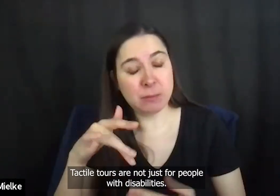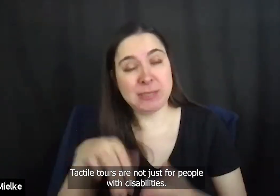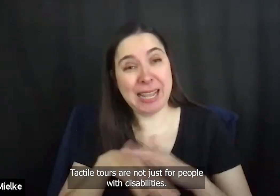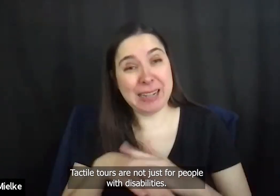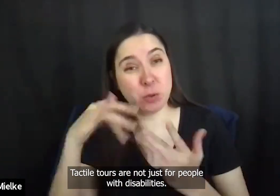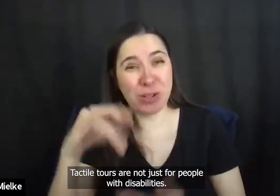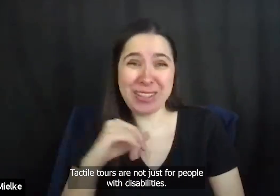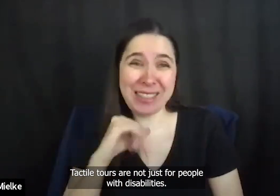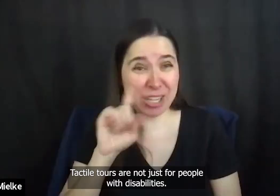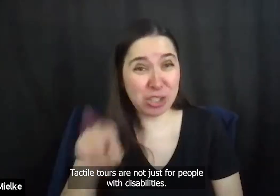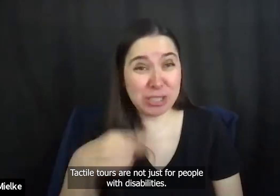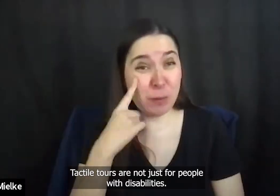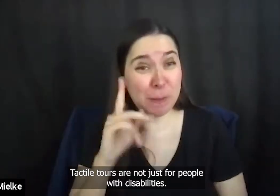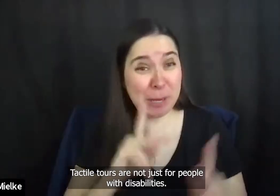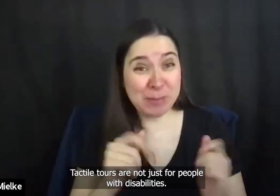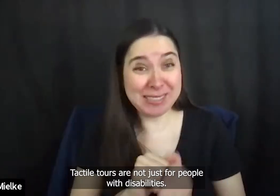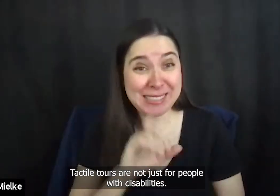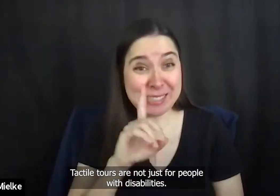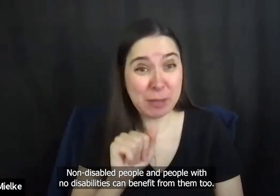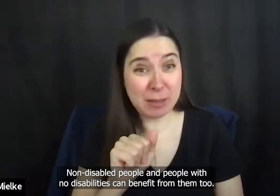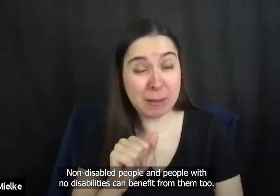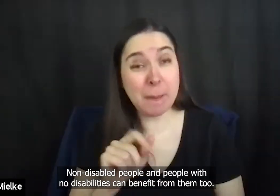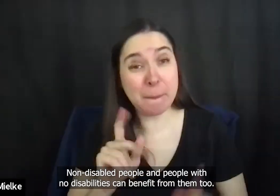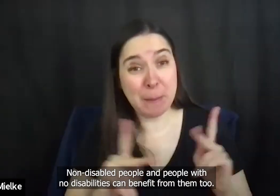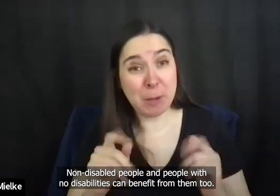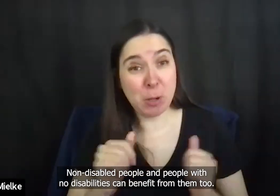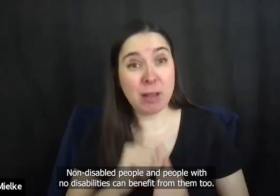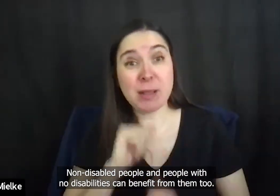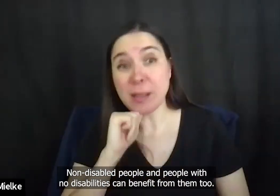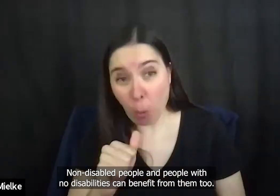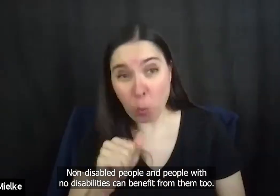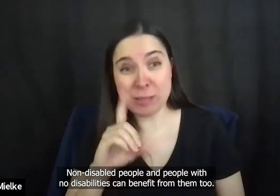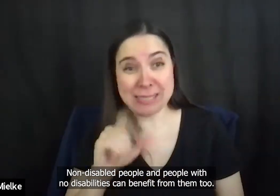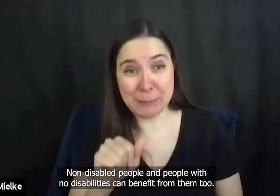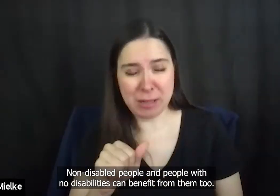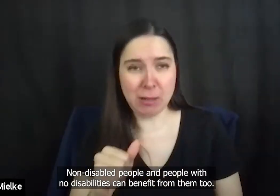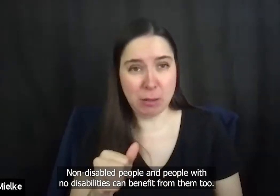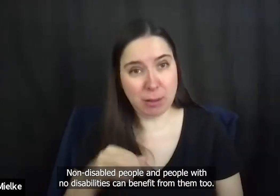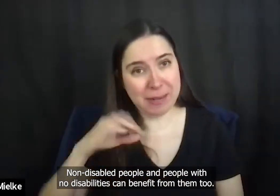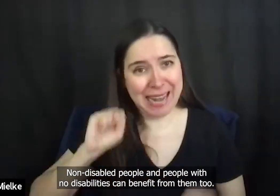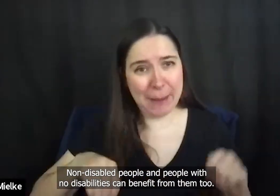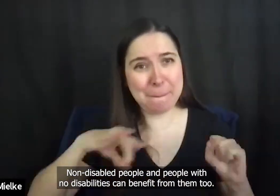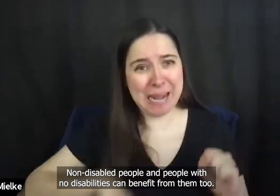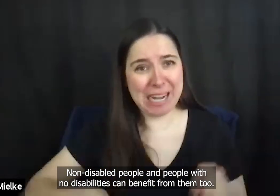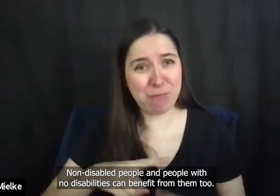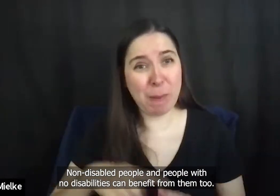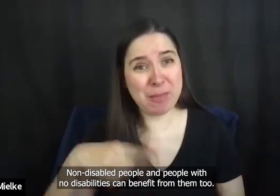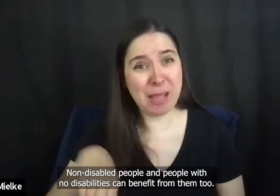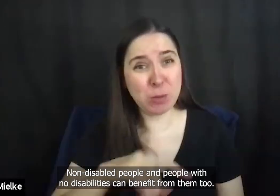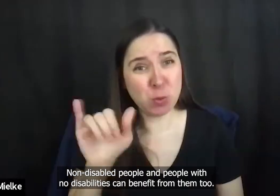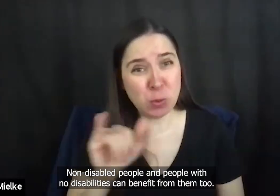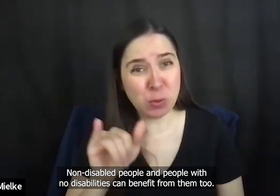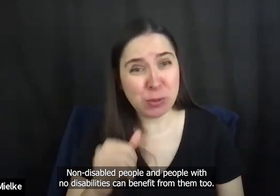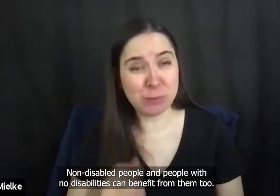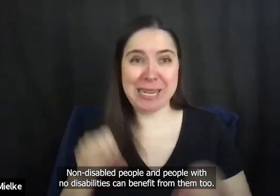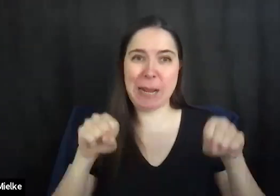Tactile tours are not just for people with disabilities. Non-disabled people and people with no disabilities can benefit from them too. They